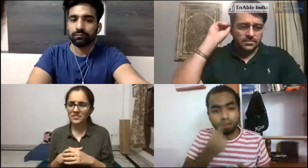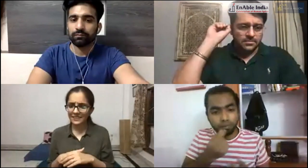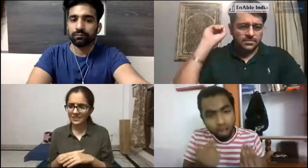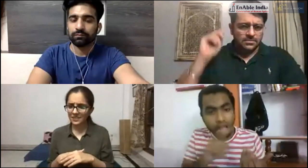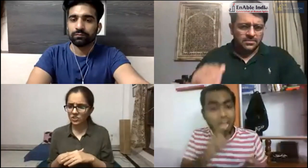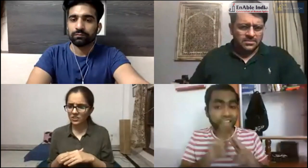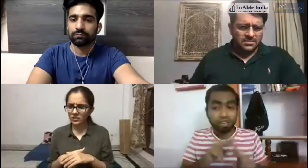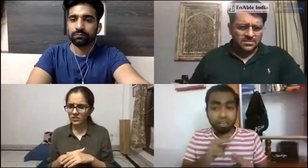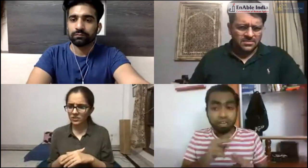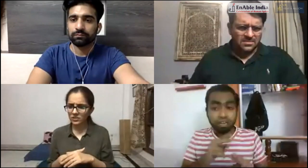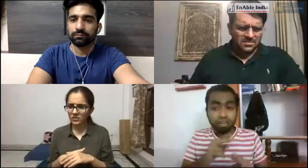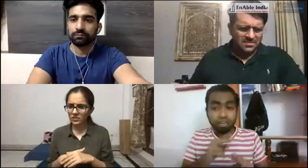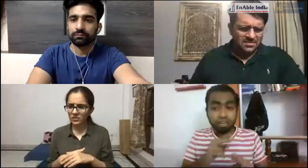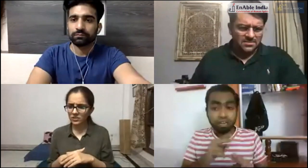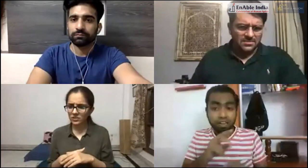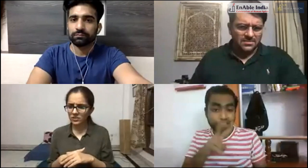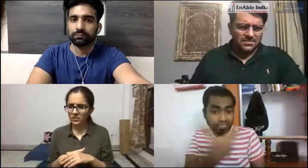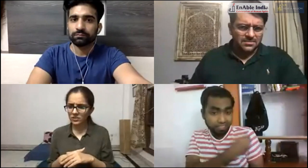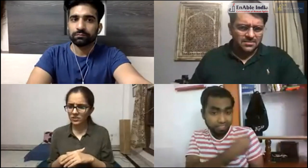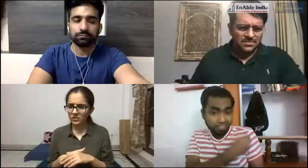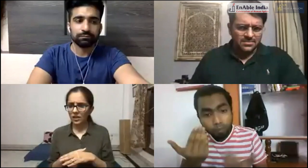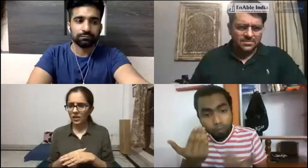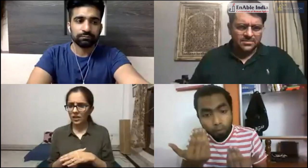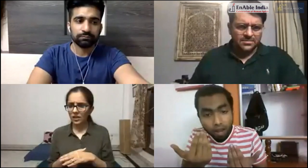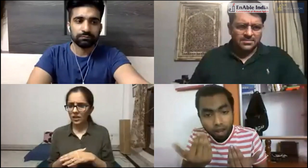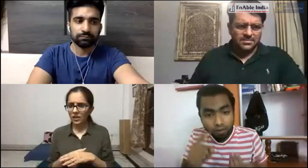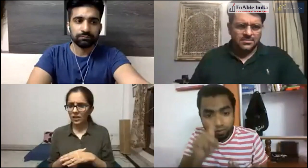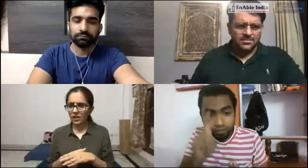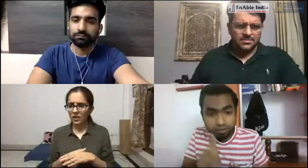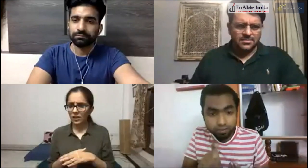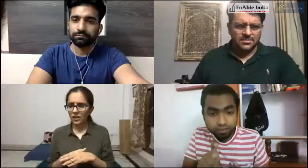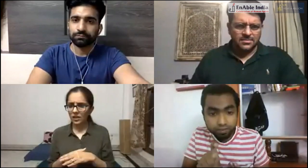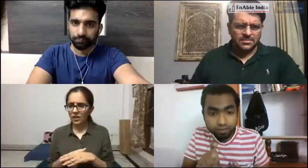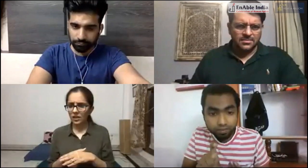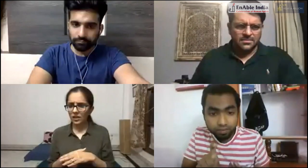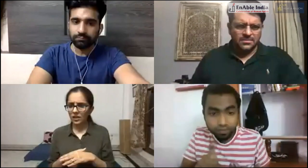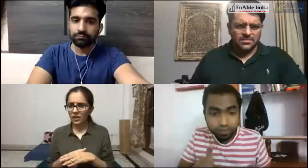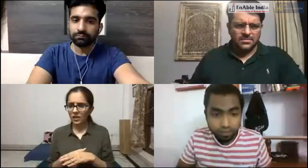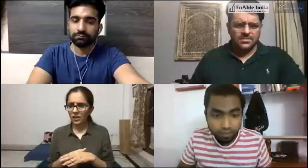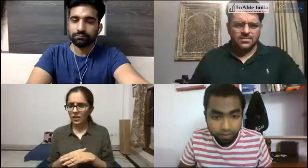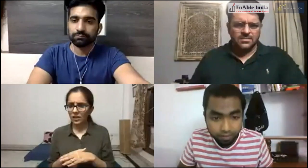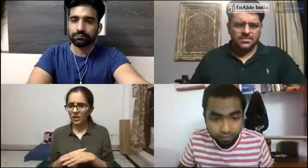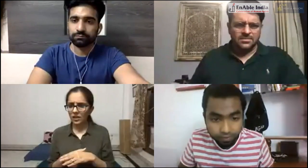Okay, after vaccination, I was getting these symptoms like, cough and cold.